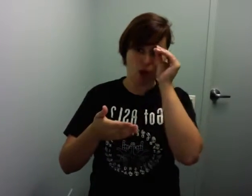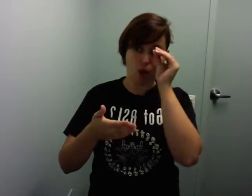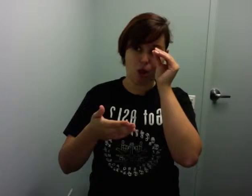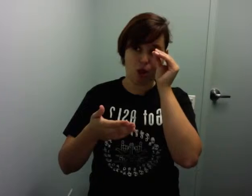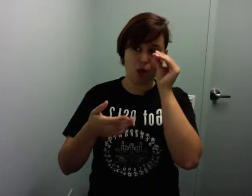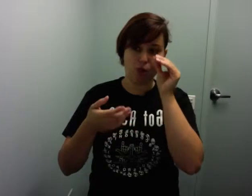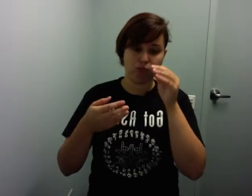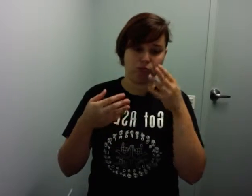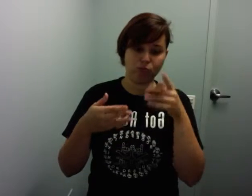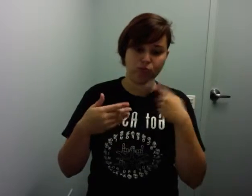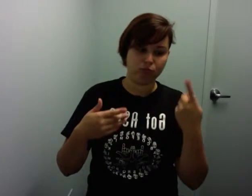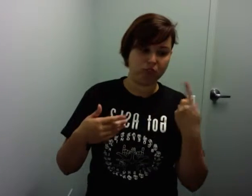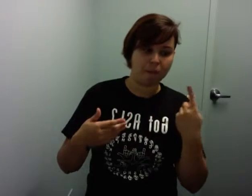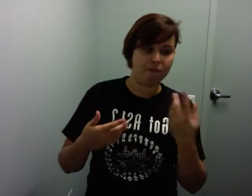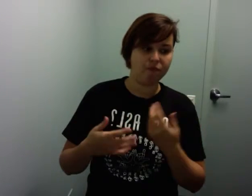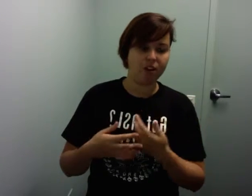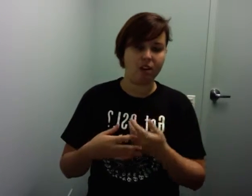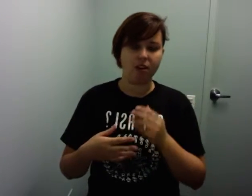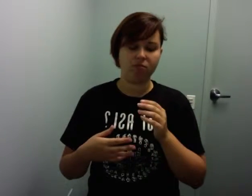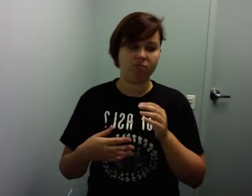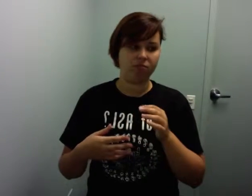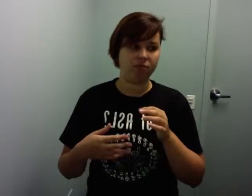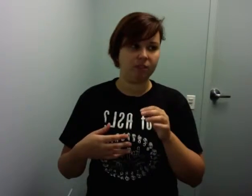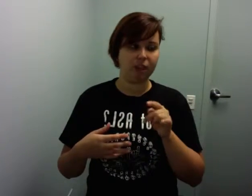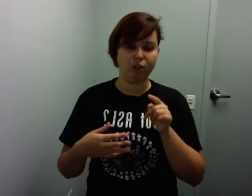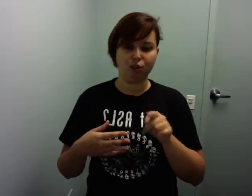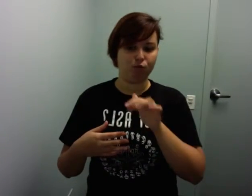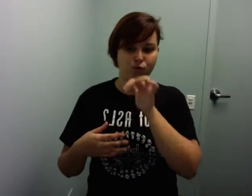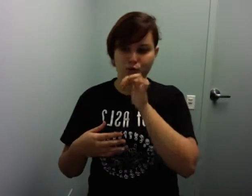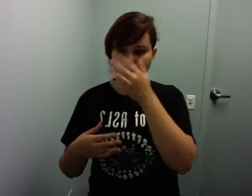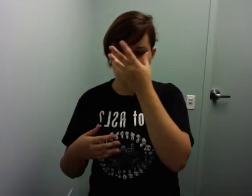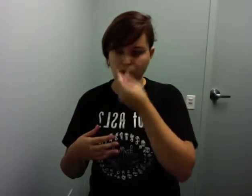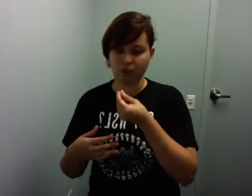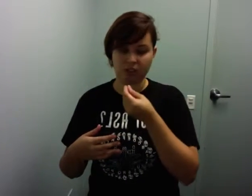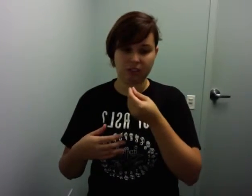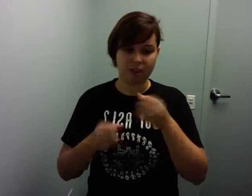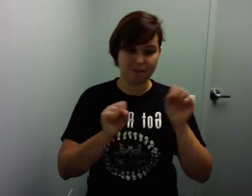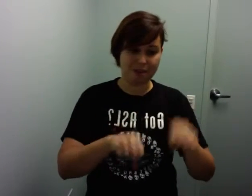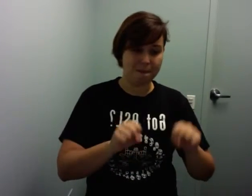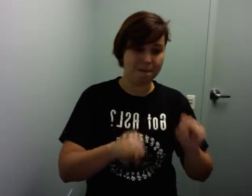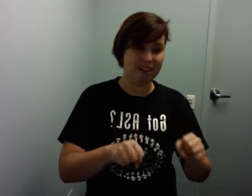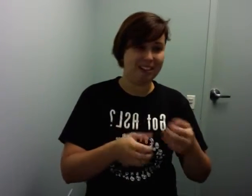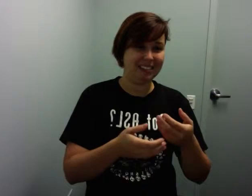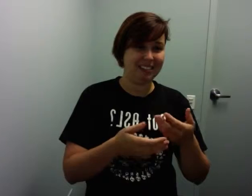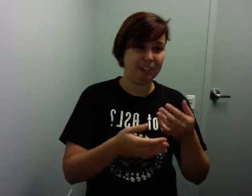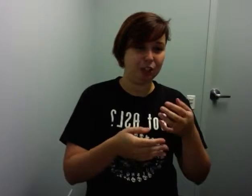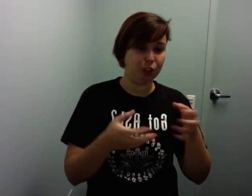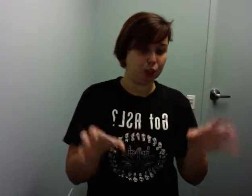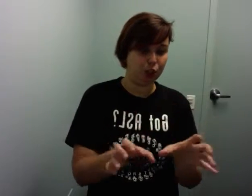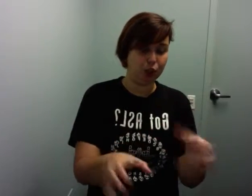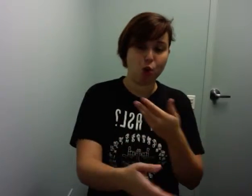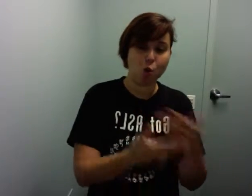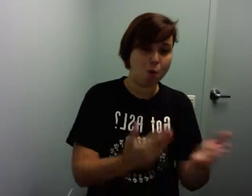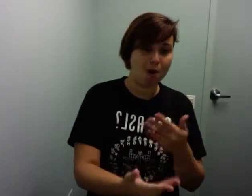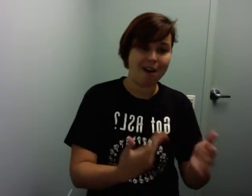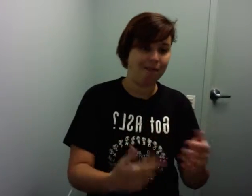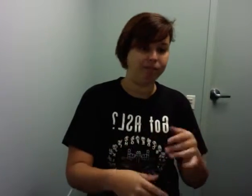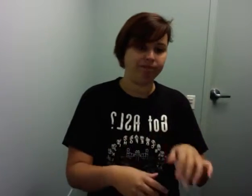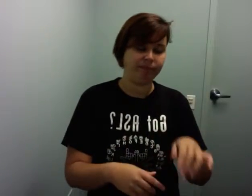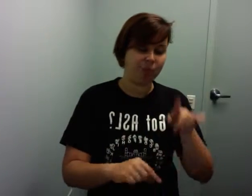It's really hugely attenuated. So sleep and memory consolidation is also very important. However, it's not just the